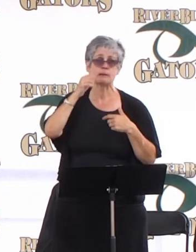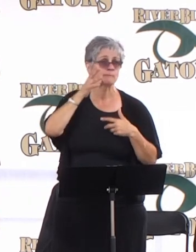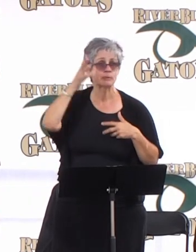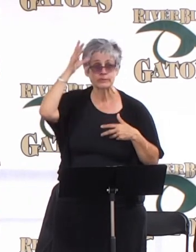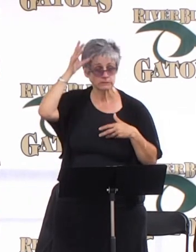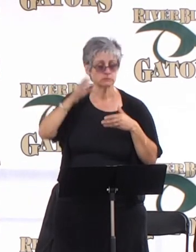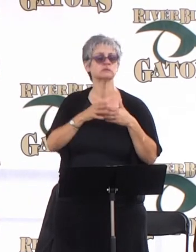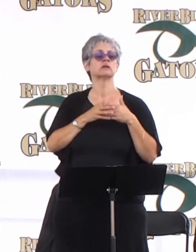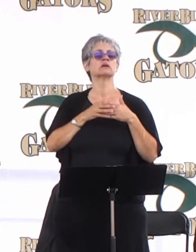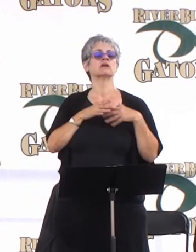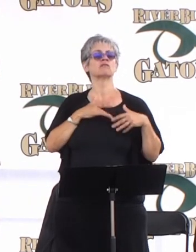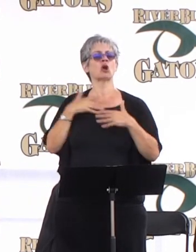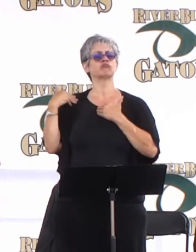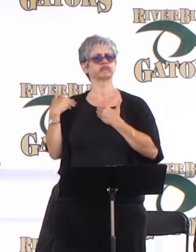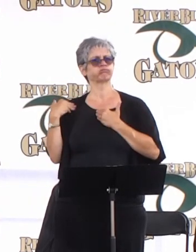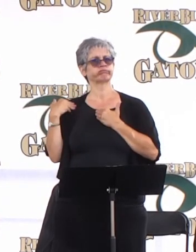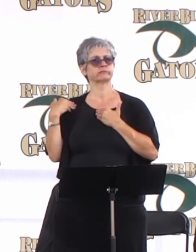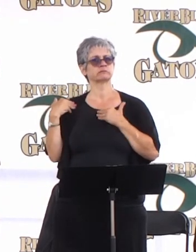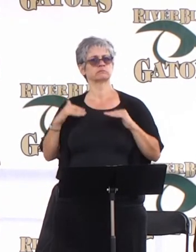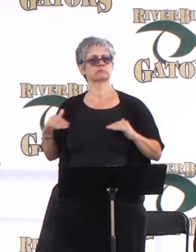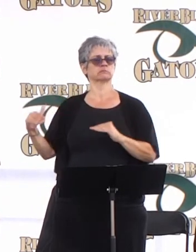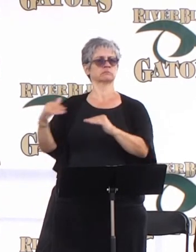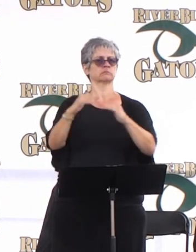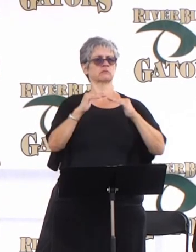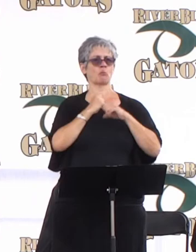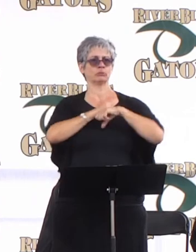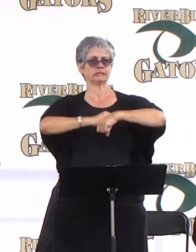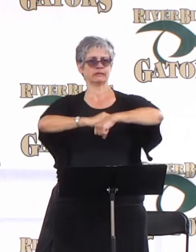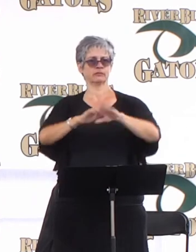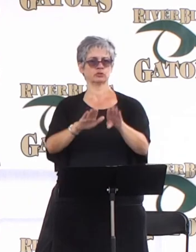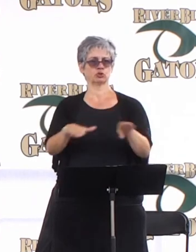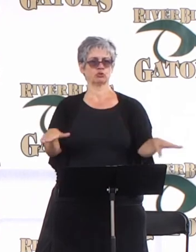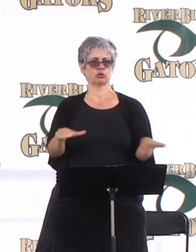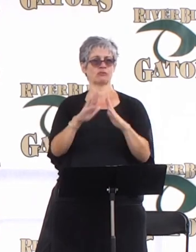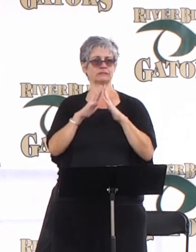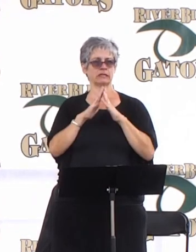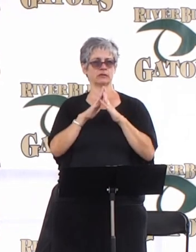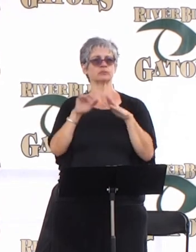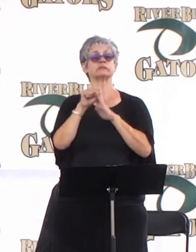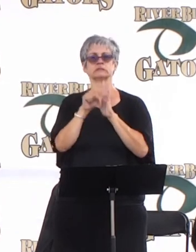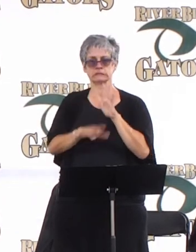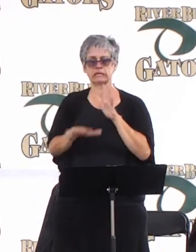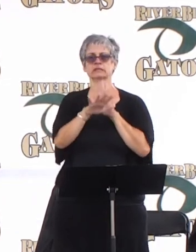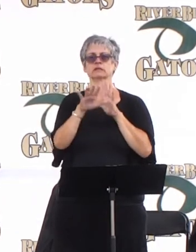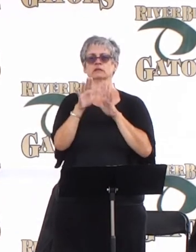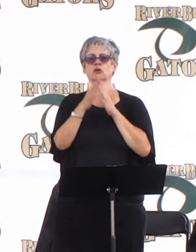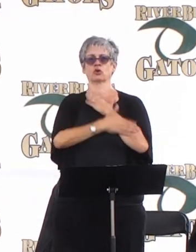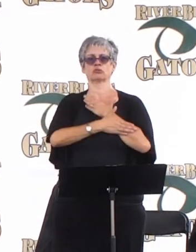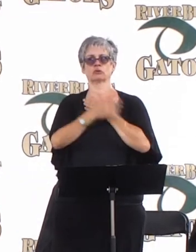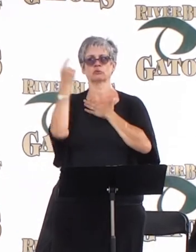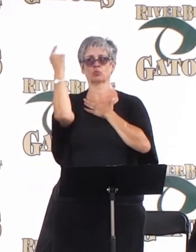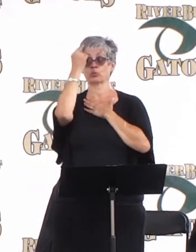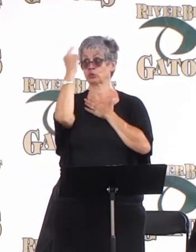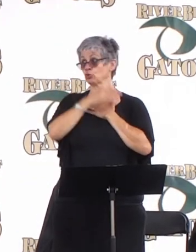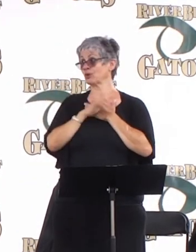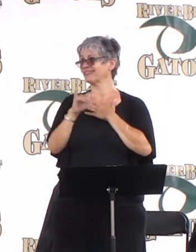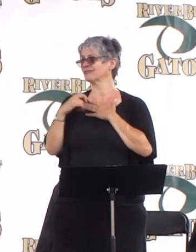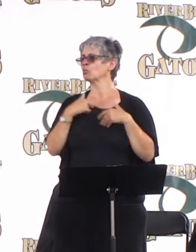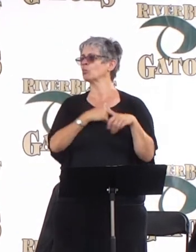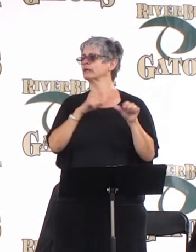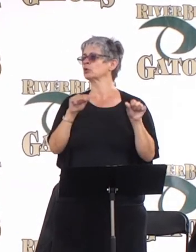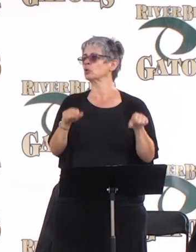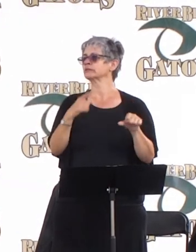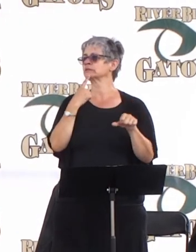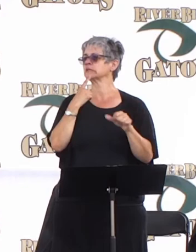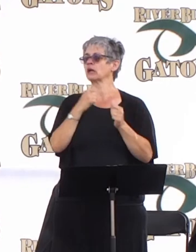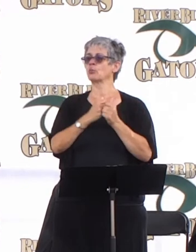and protection of all the children in our town, in our state, even in our country. I wonder if we could truly say